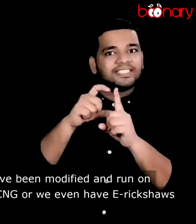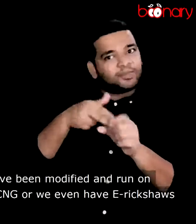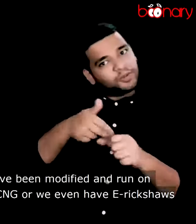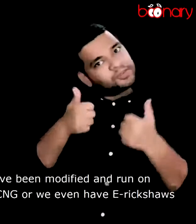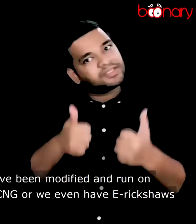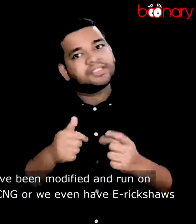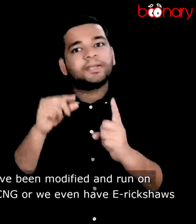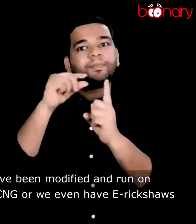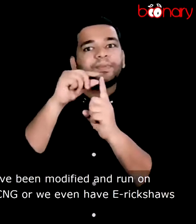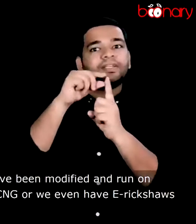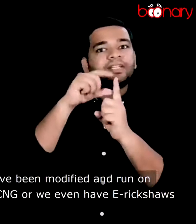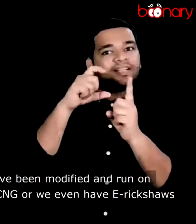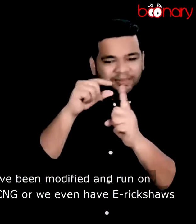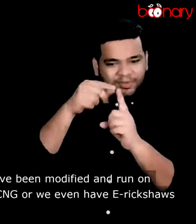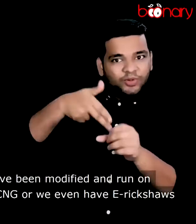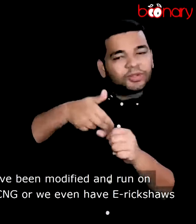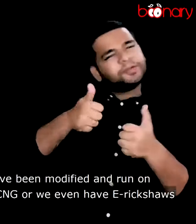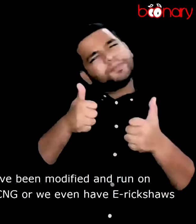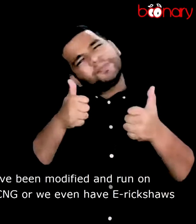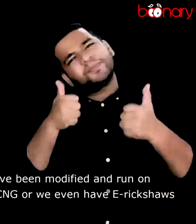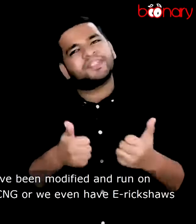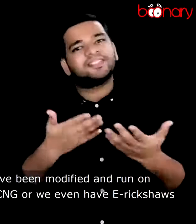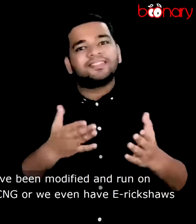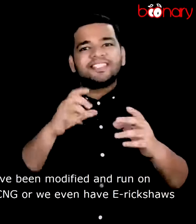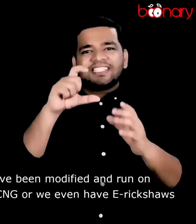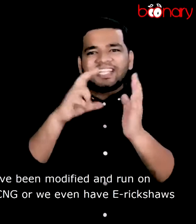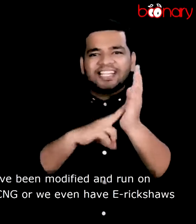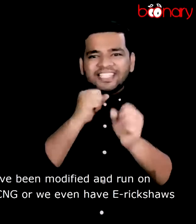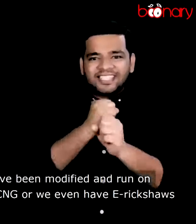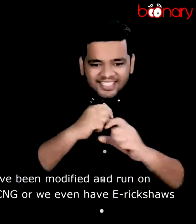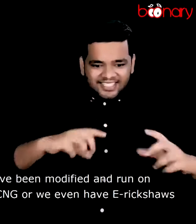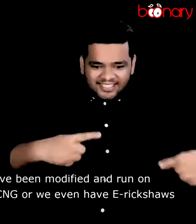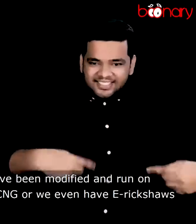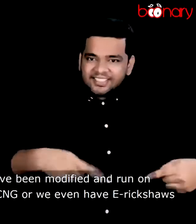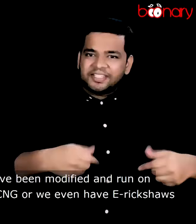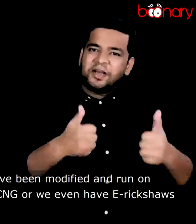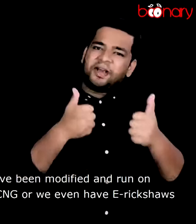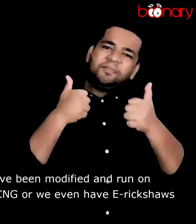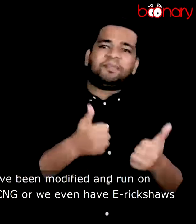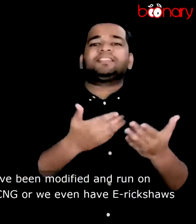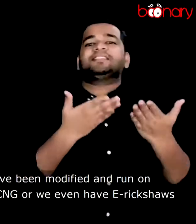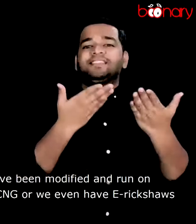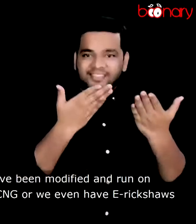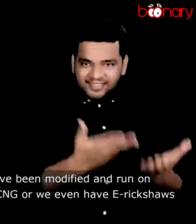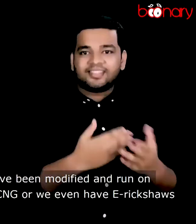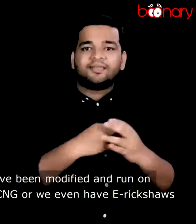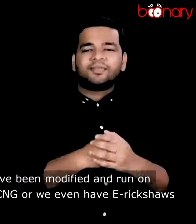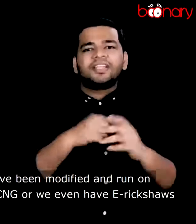variants like diesel, petrol or CNG, or we